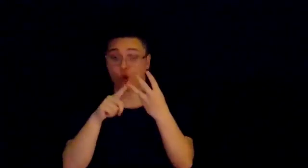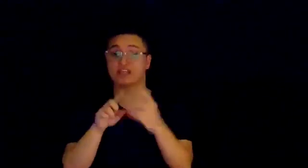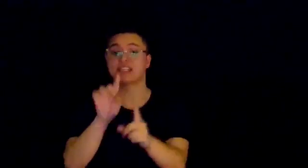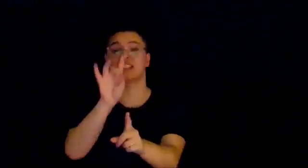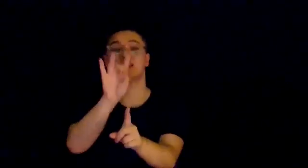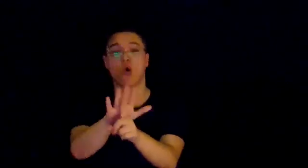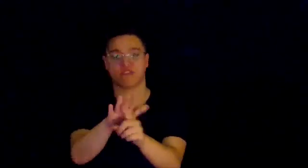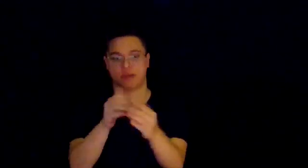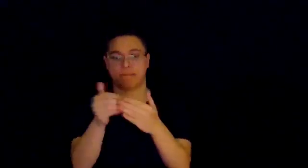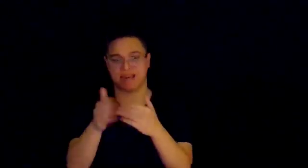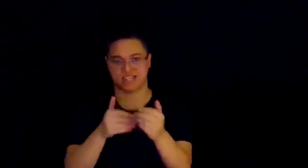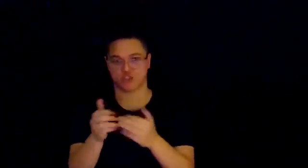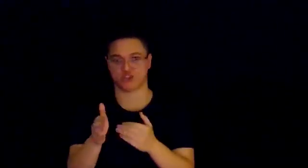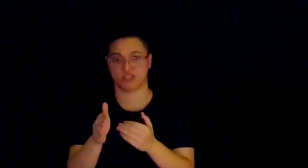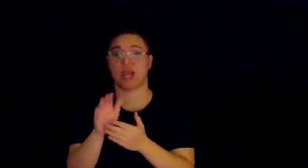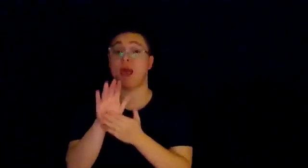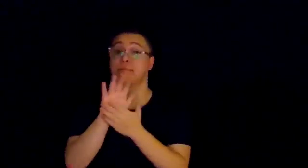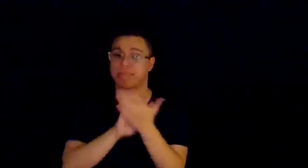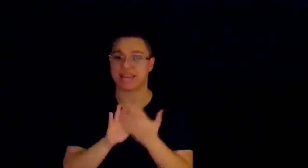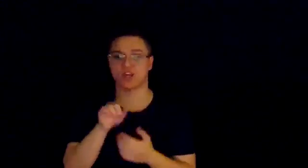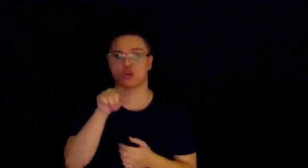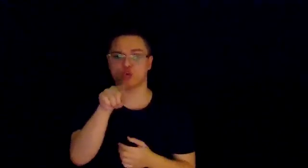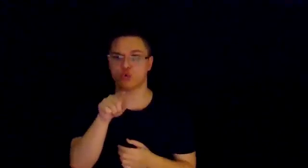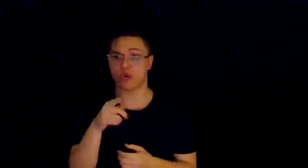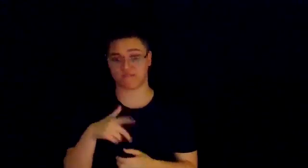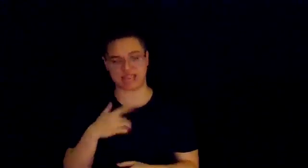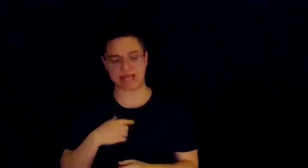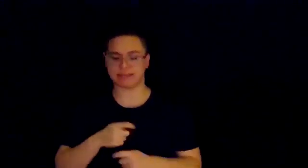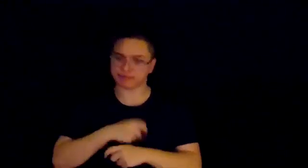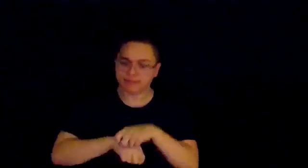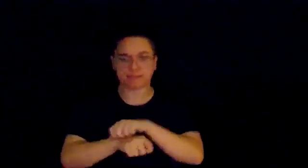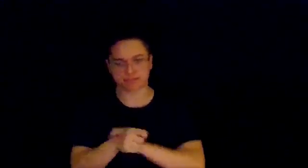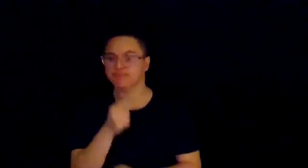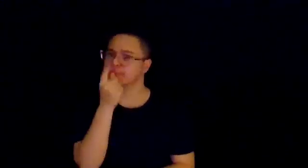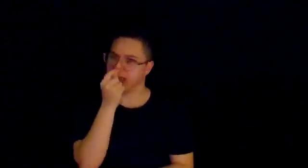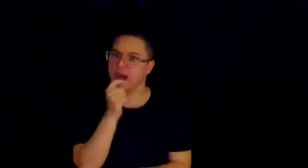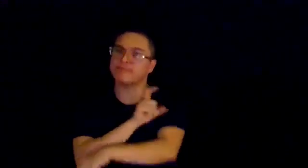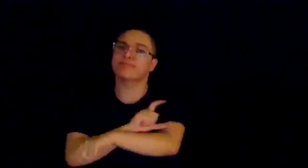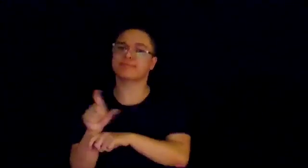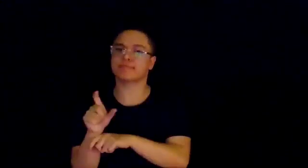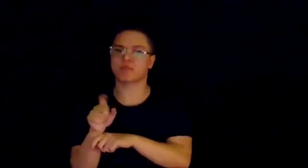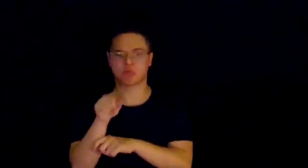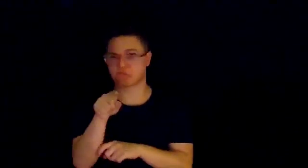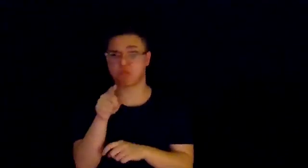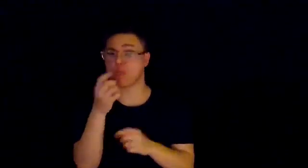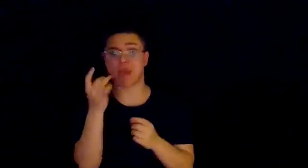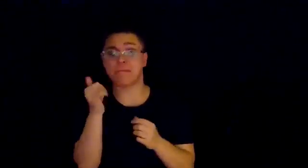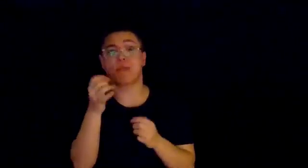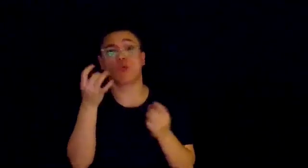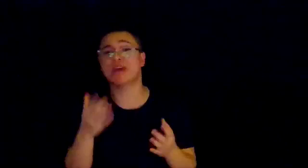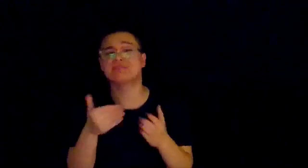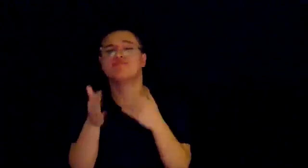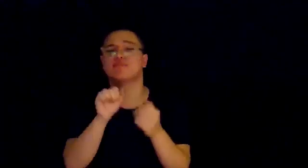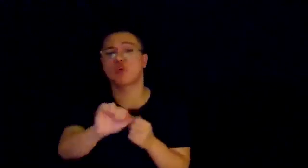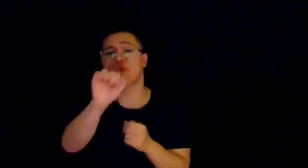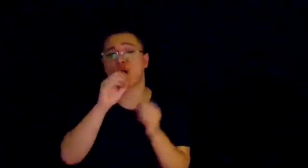it. Or your third option is self-management. That means you can roll up your own